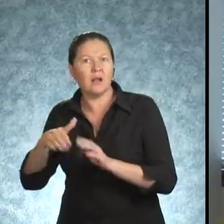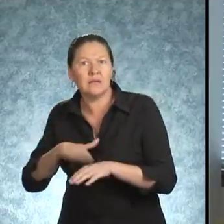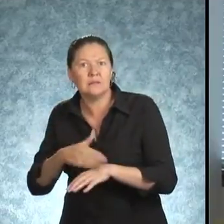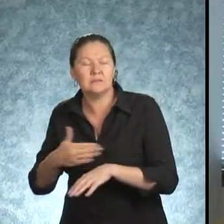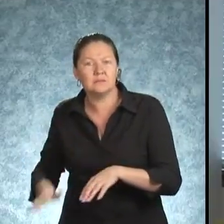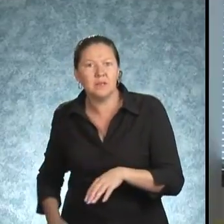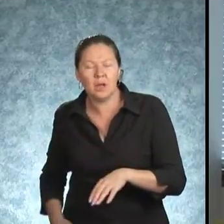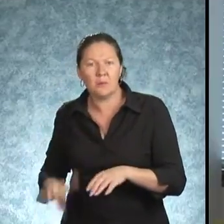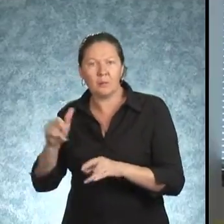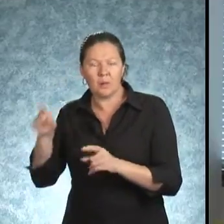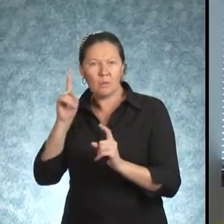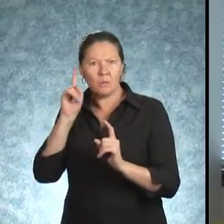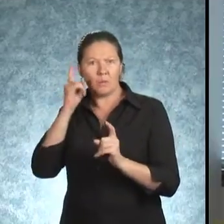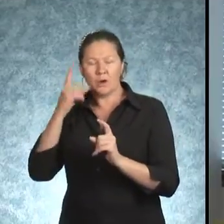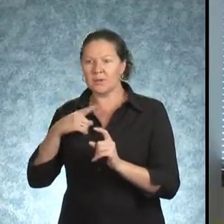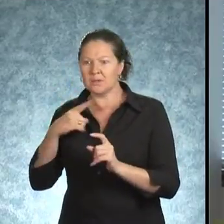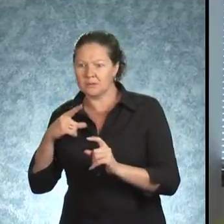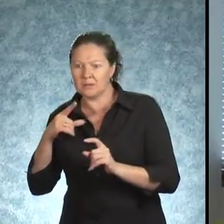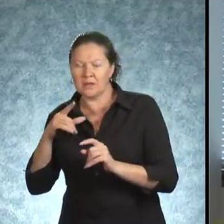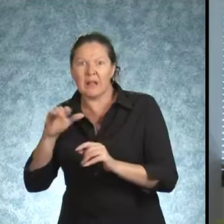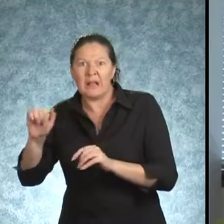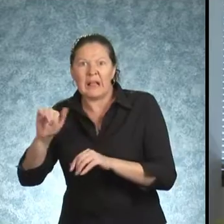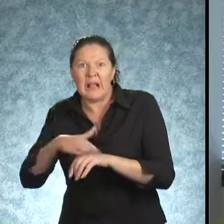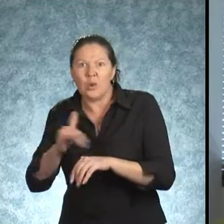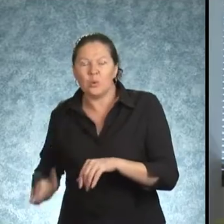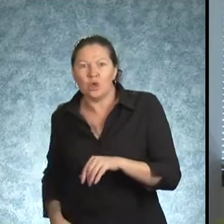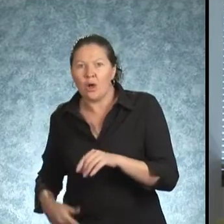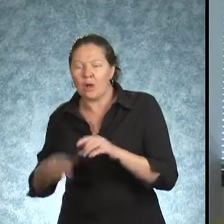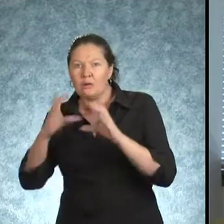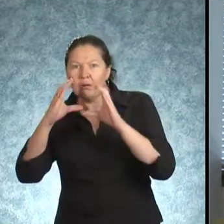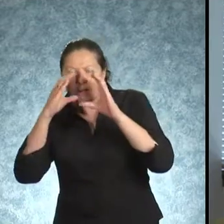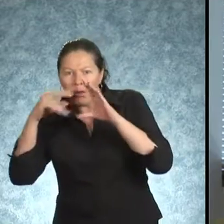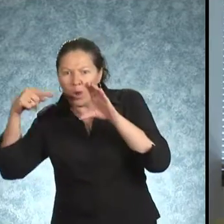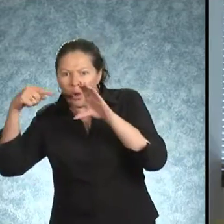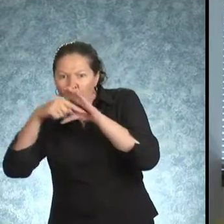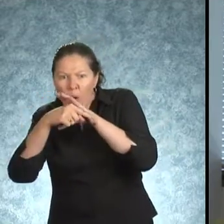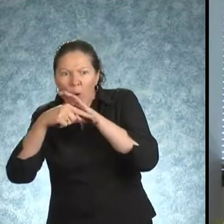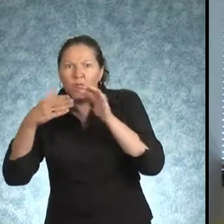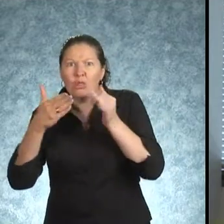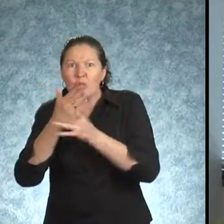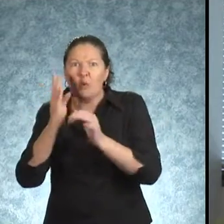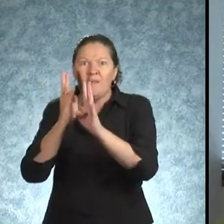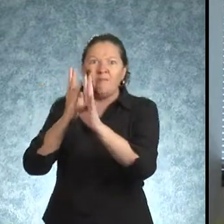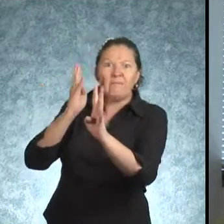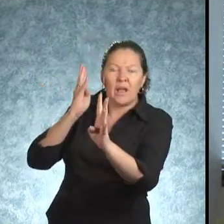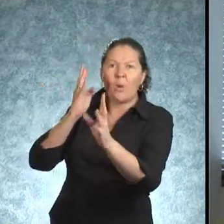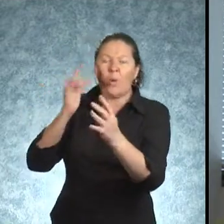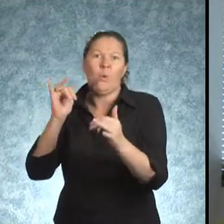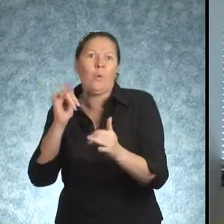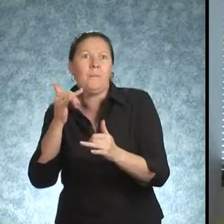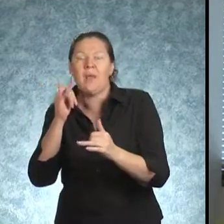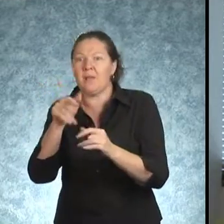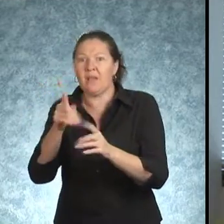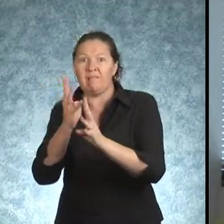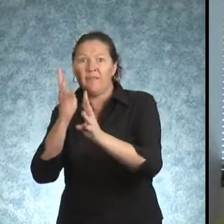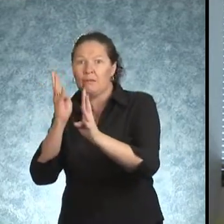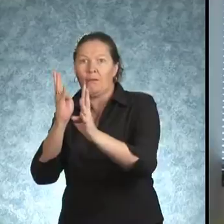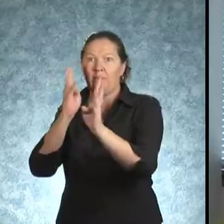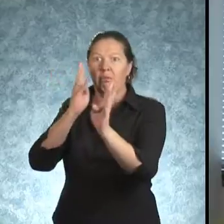for the safety of their pets because the pets are trying to put their head through the hole in the fence, or perhaps the fence is leaning, or it might be